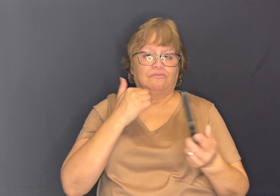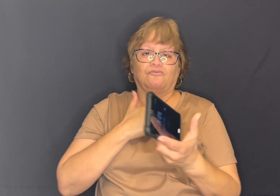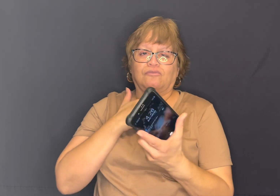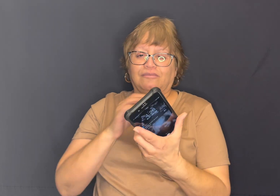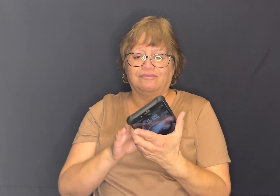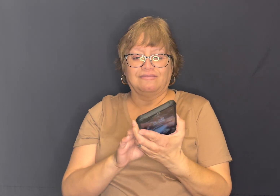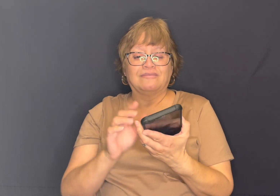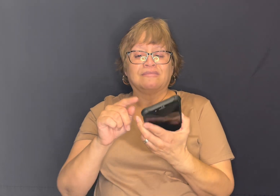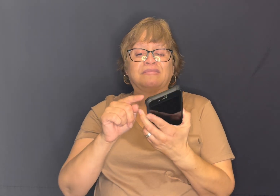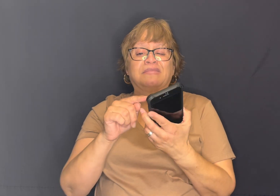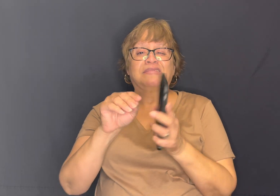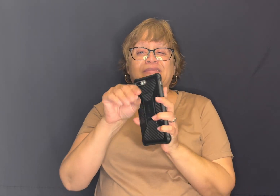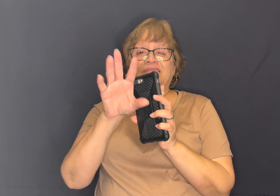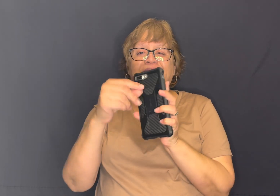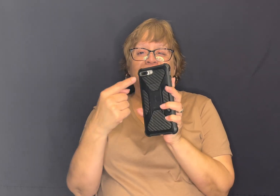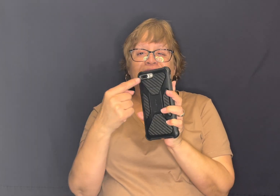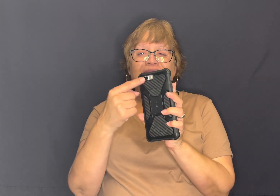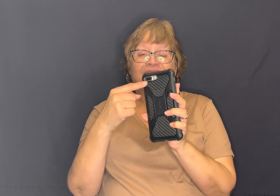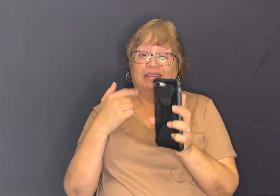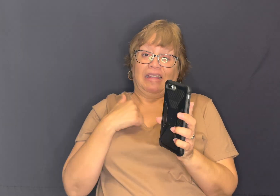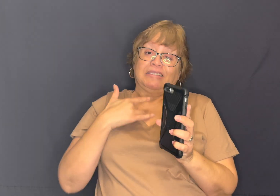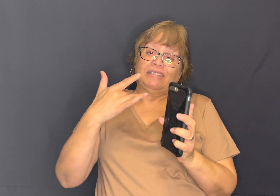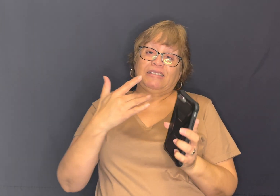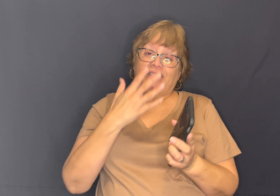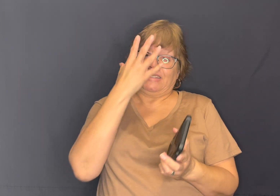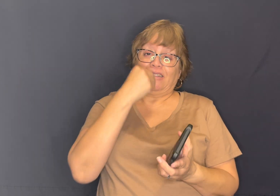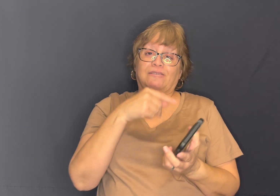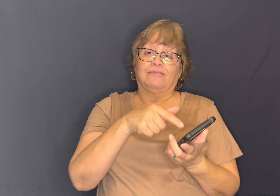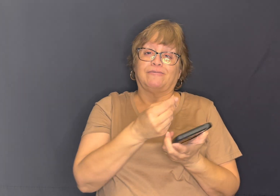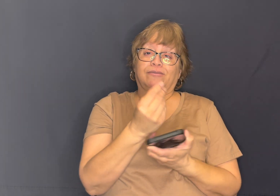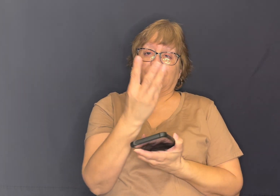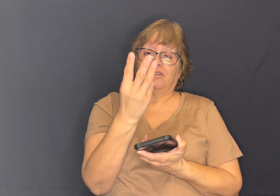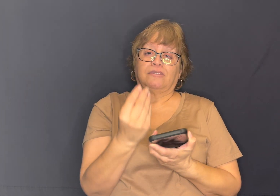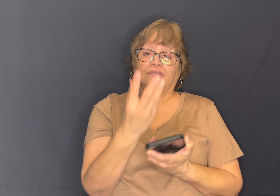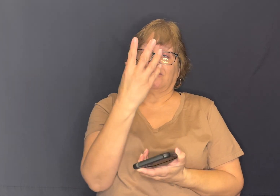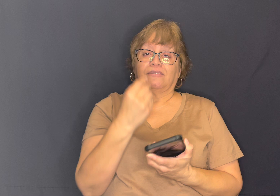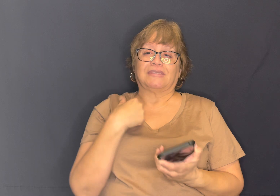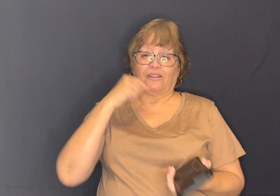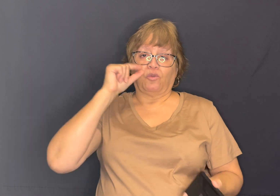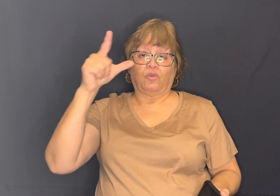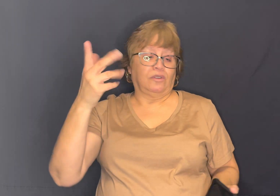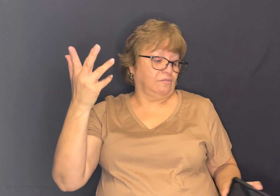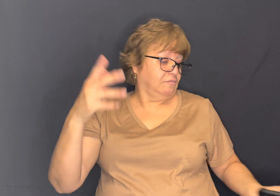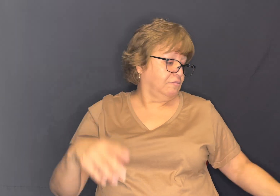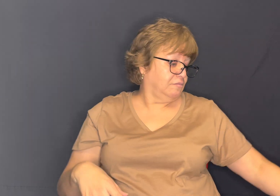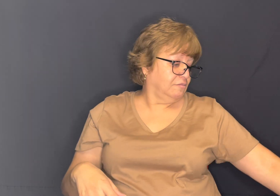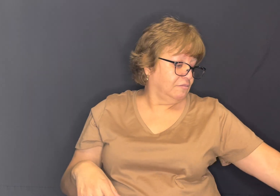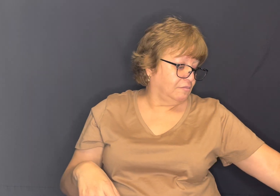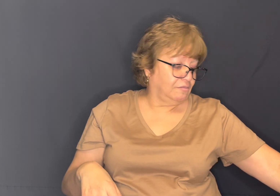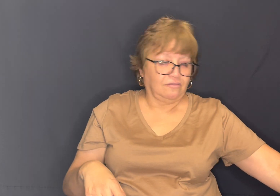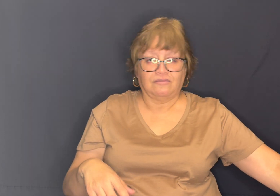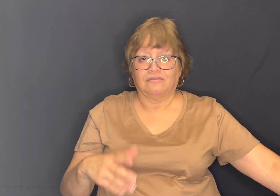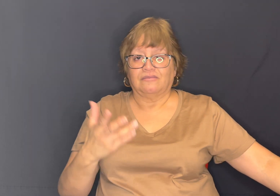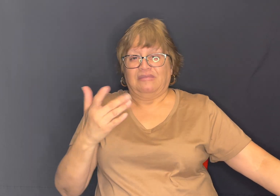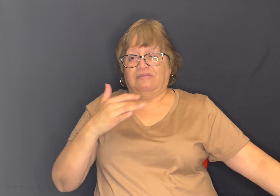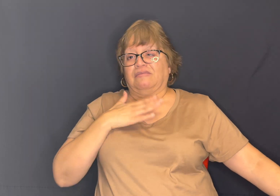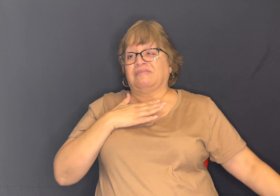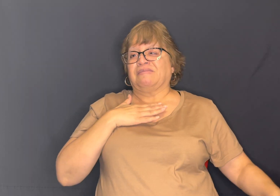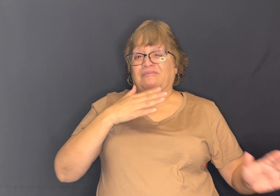will flash right there. And I tend to use that whenever I sleep. And when the light flashes, that's my cue